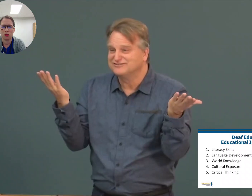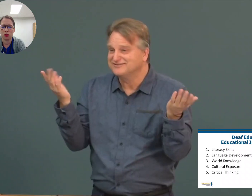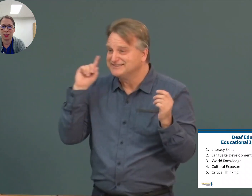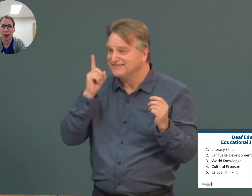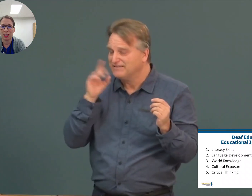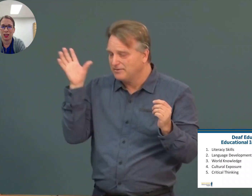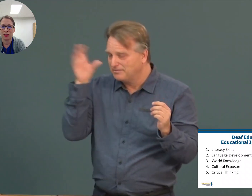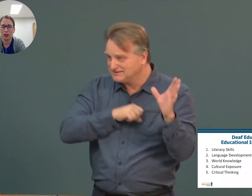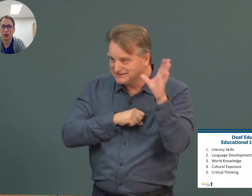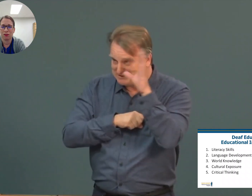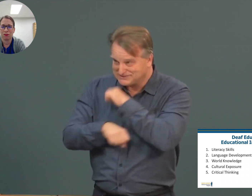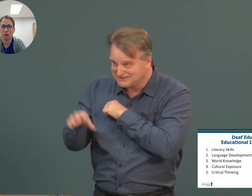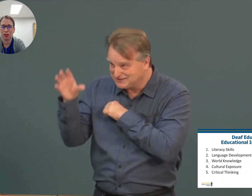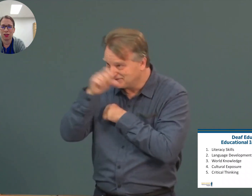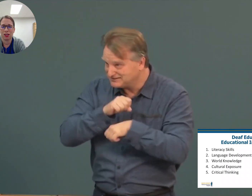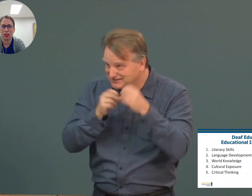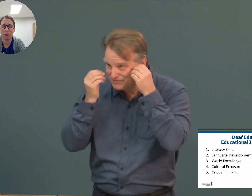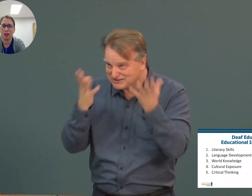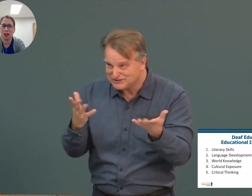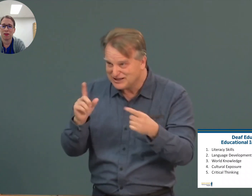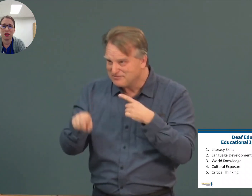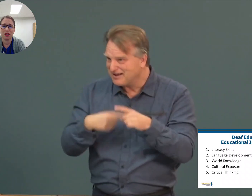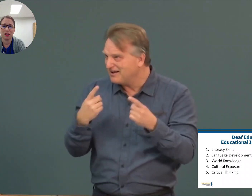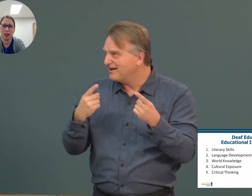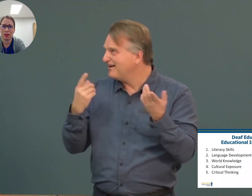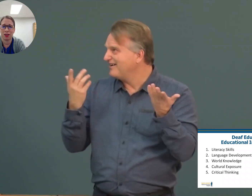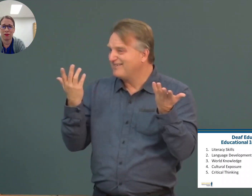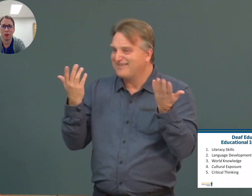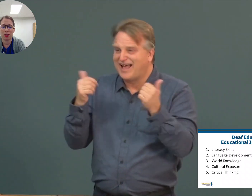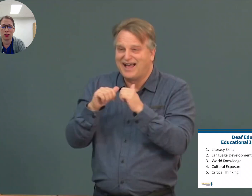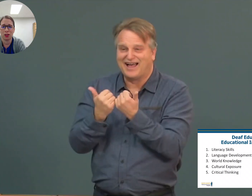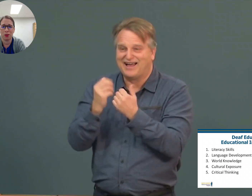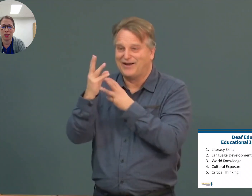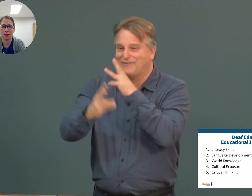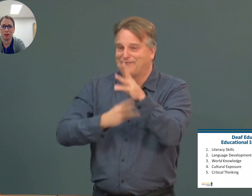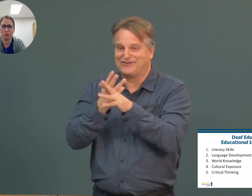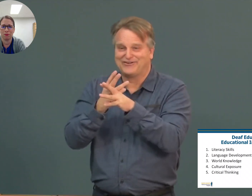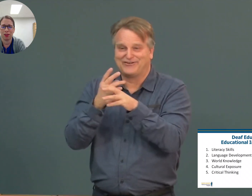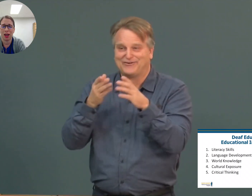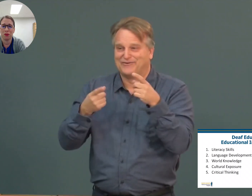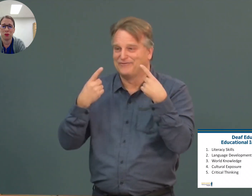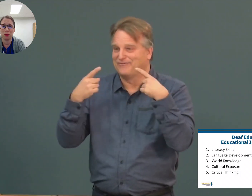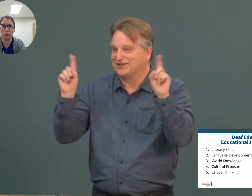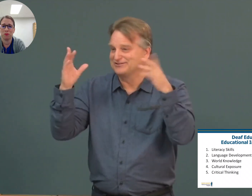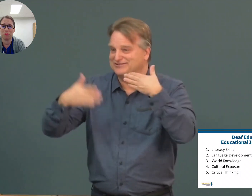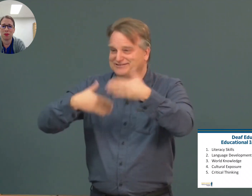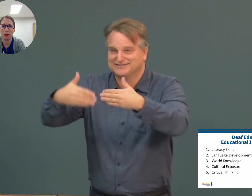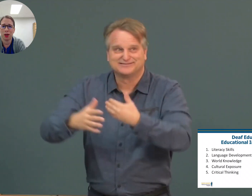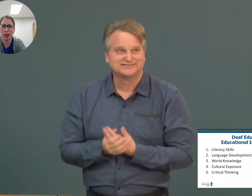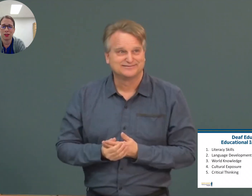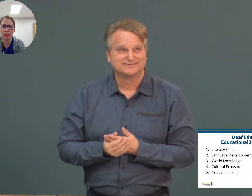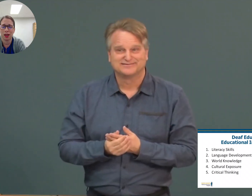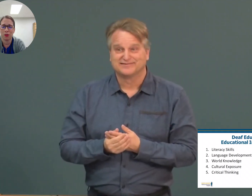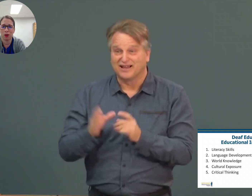world knowledge, the deaf miss a lot of that information about how the world operates and how it